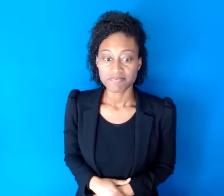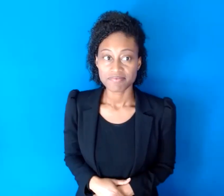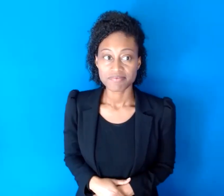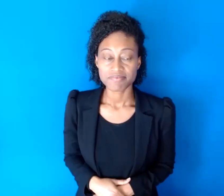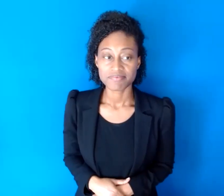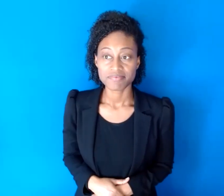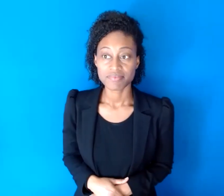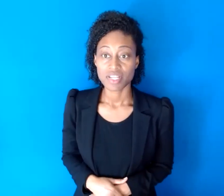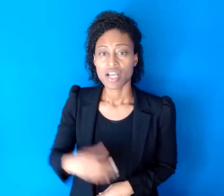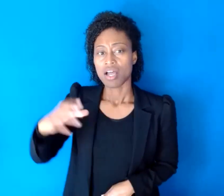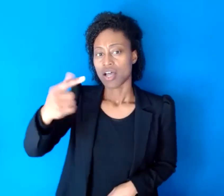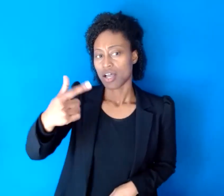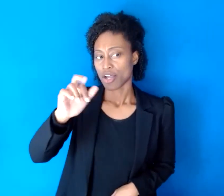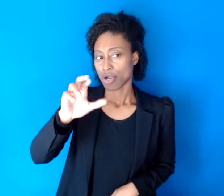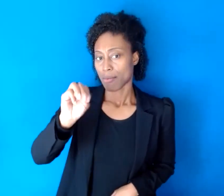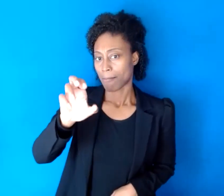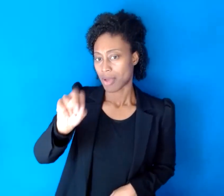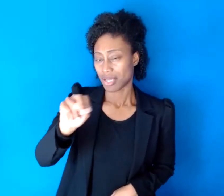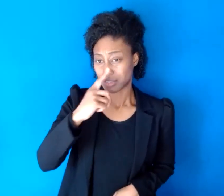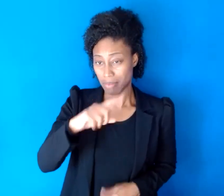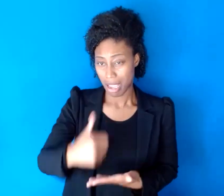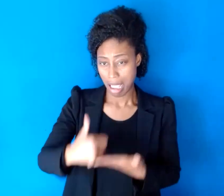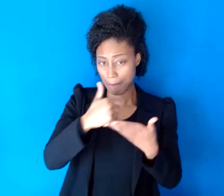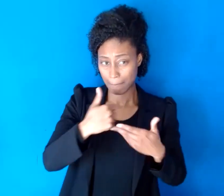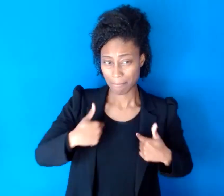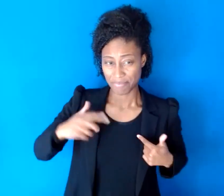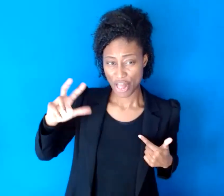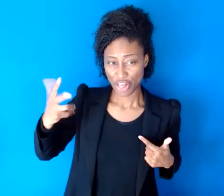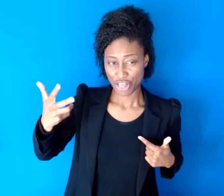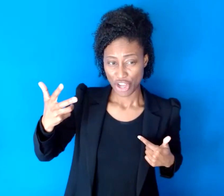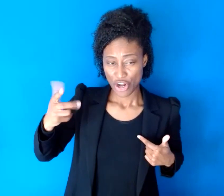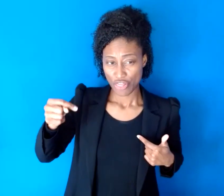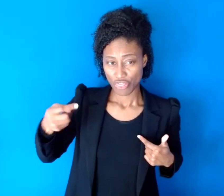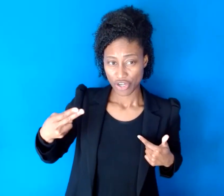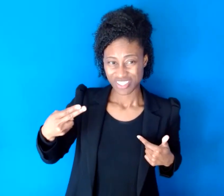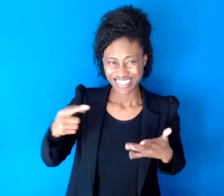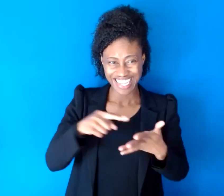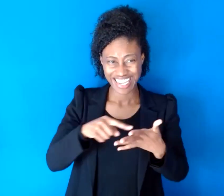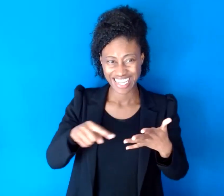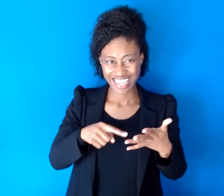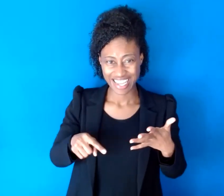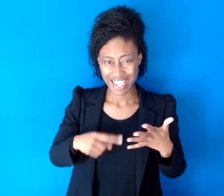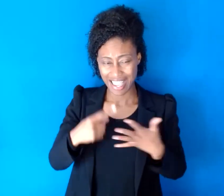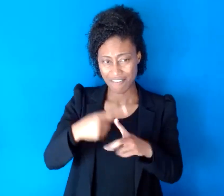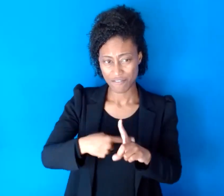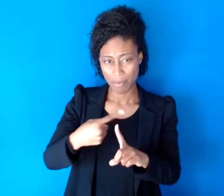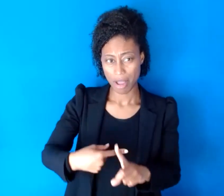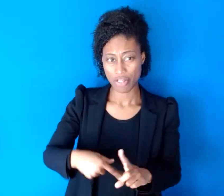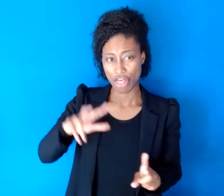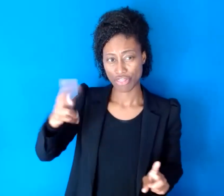And Herman, can you help me, please? It's the third Thursday of each month.